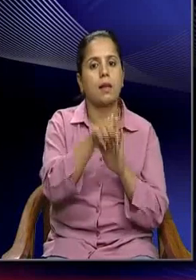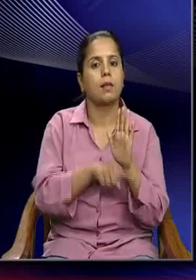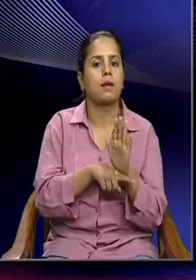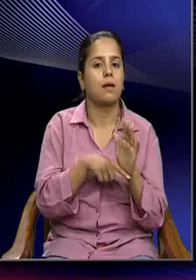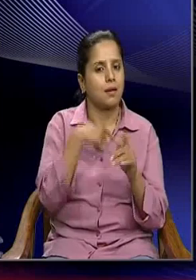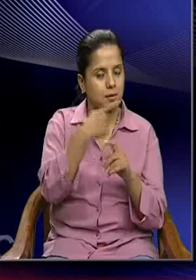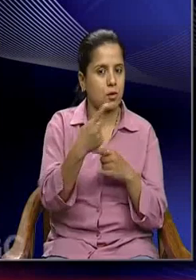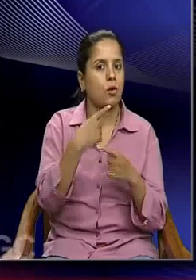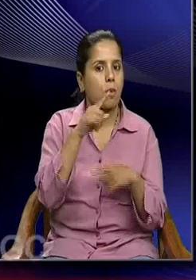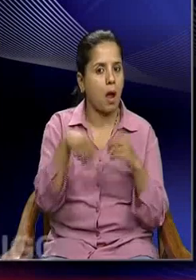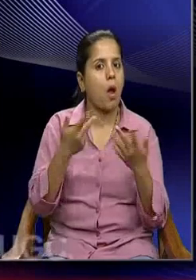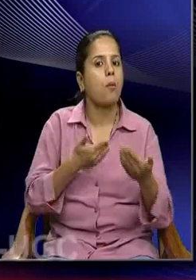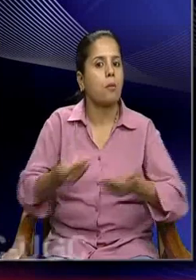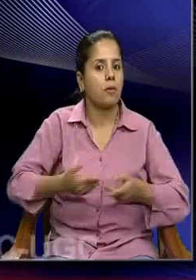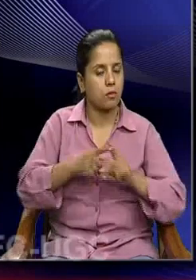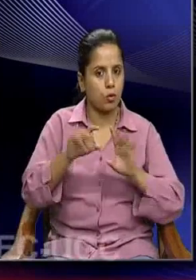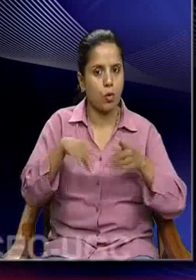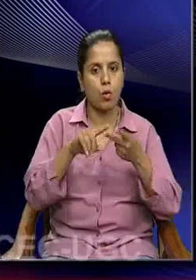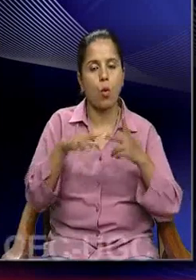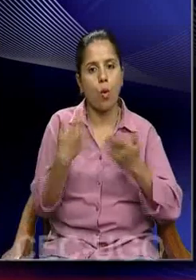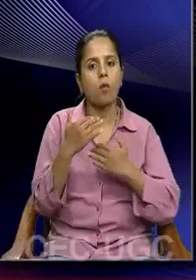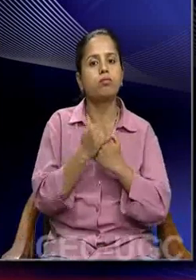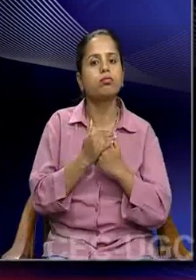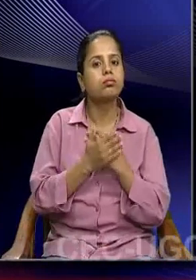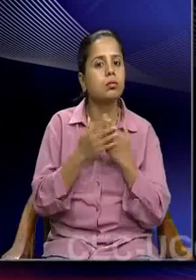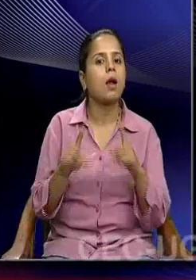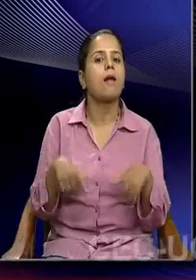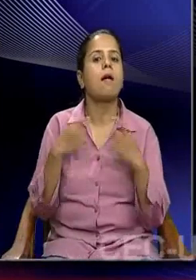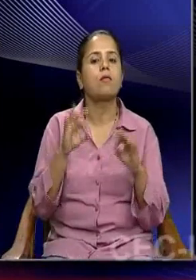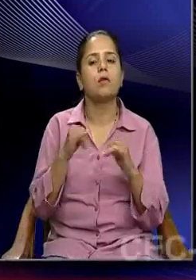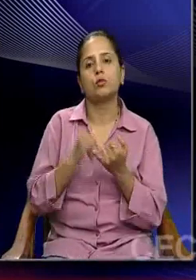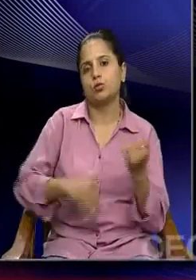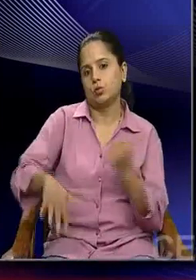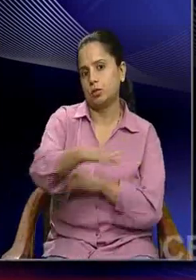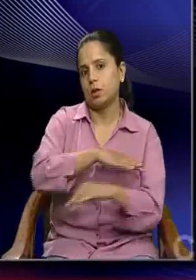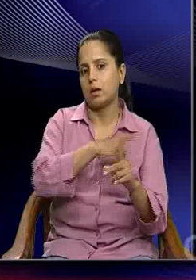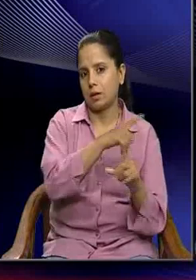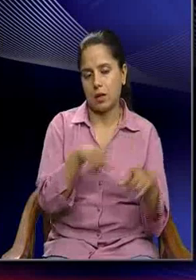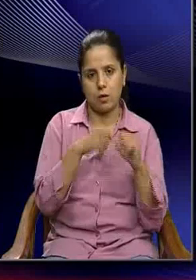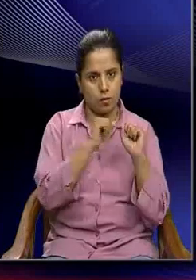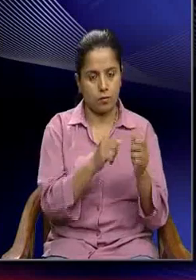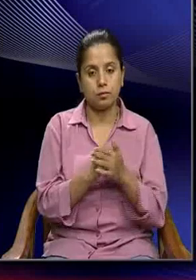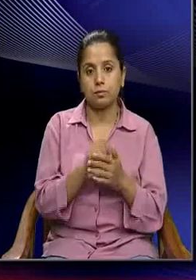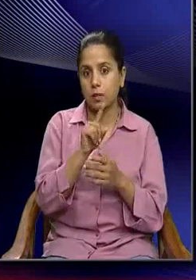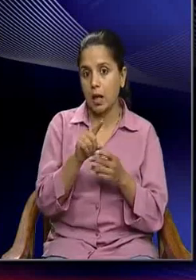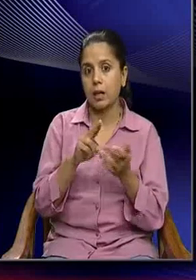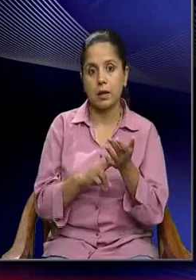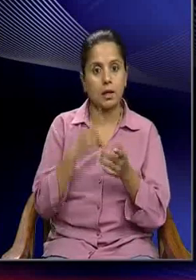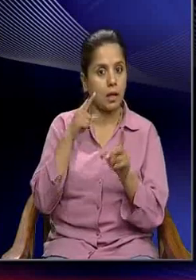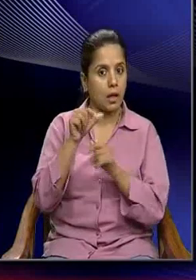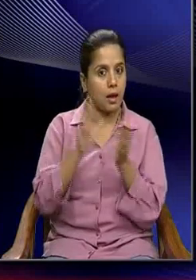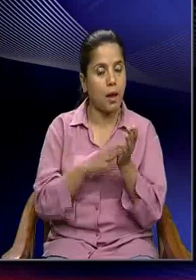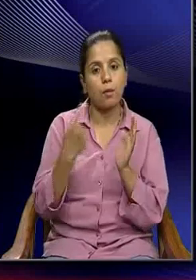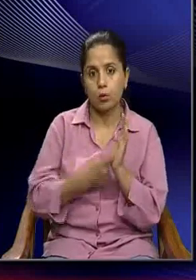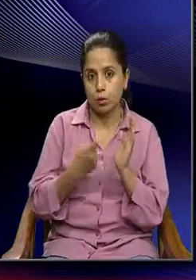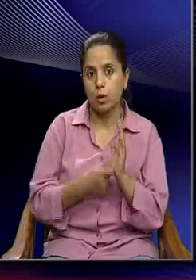conduct or living a harmonious life in the society. While Niam, it